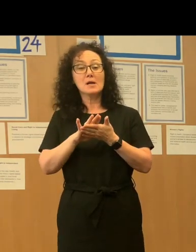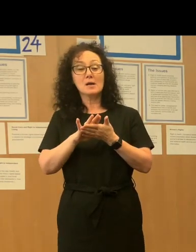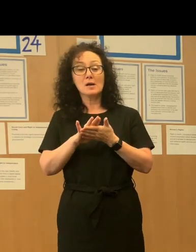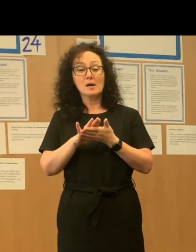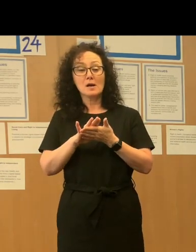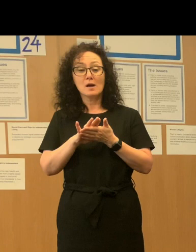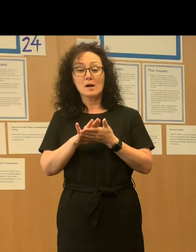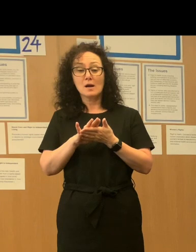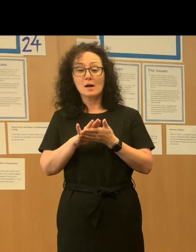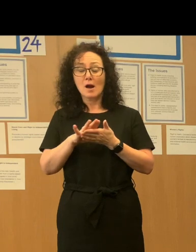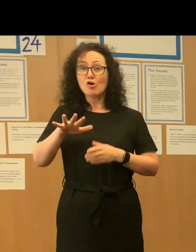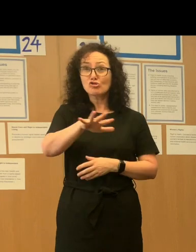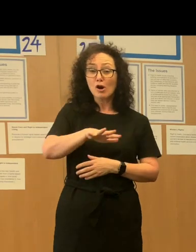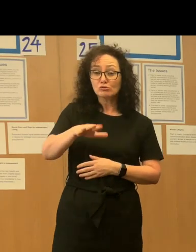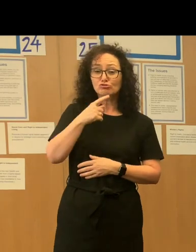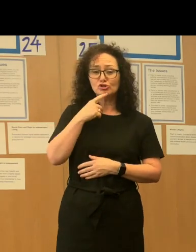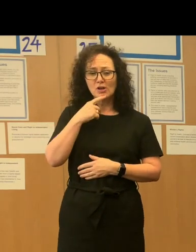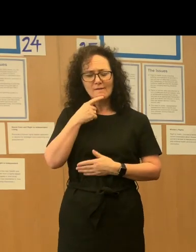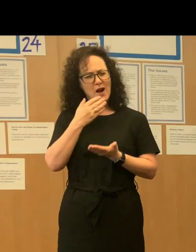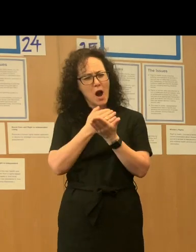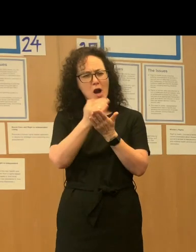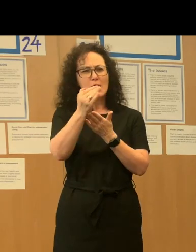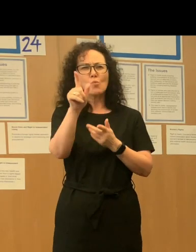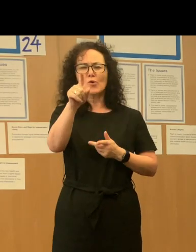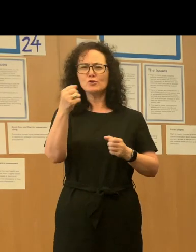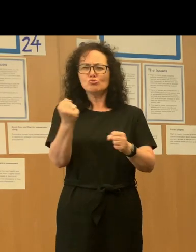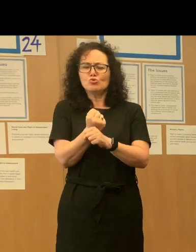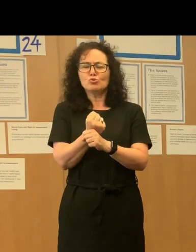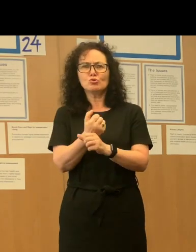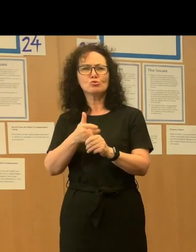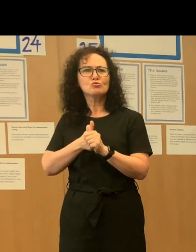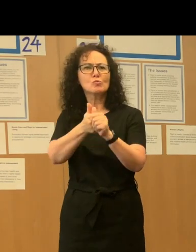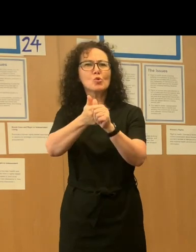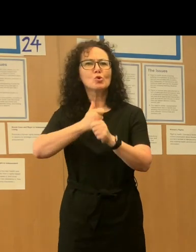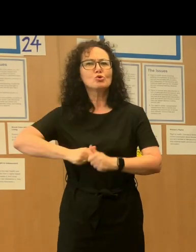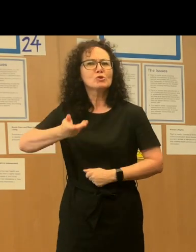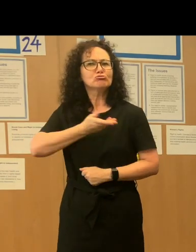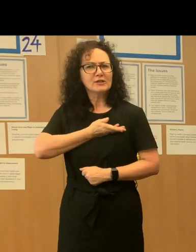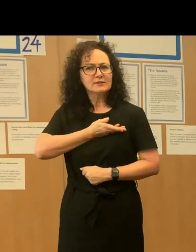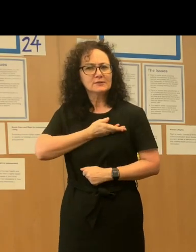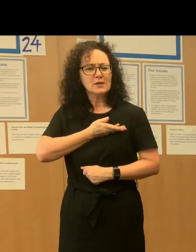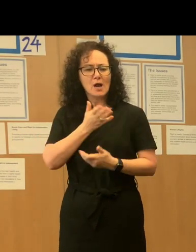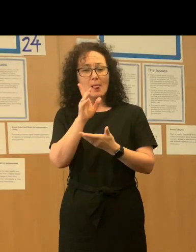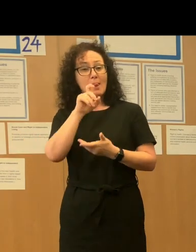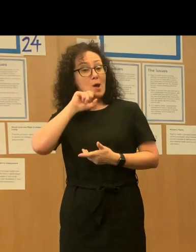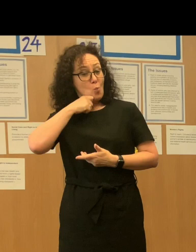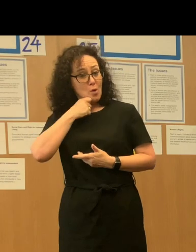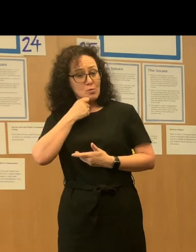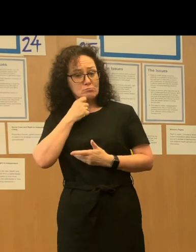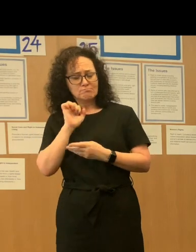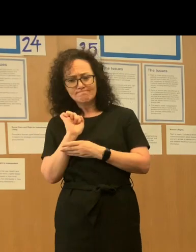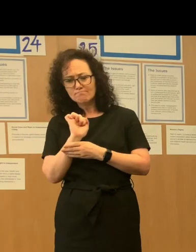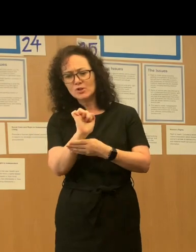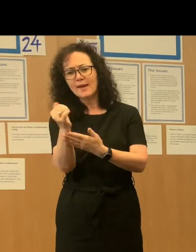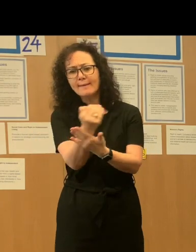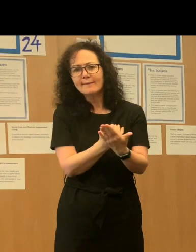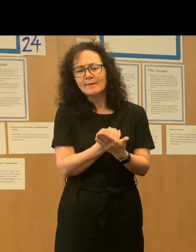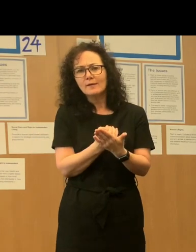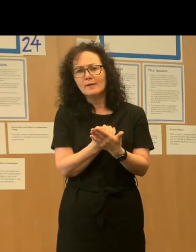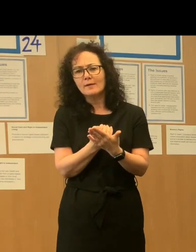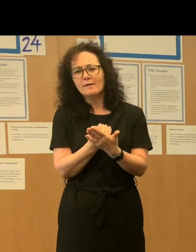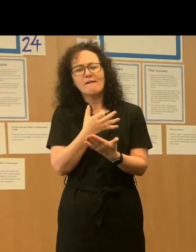to improve the promotion and protection of human rights, especially for the most vulnerable people, and I'm pleased to welcome the initiative taken by